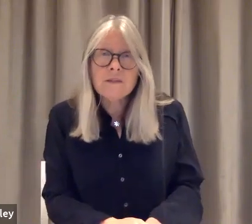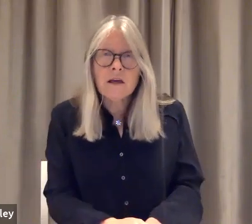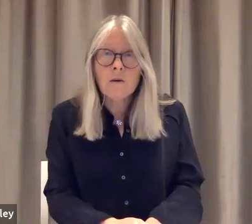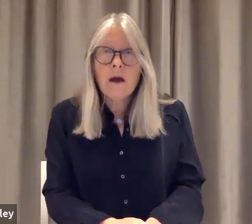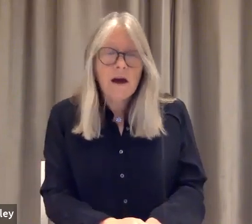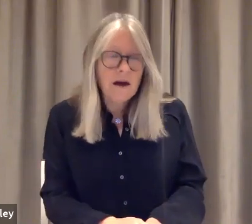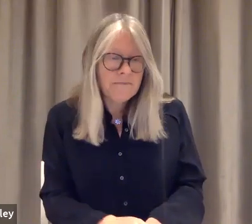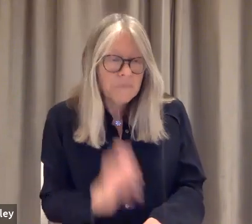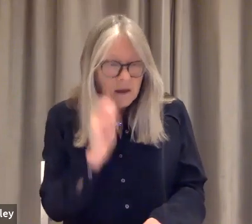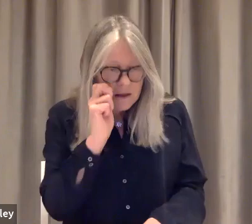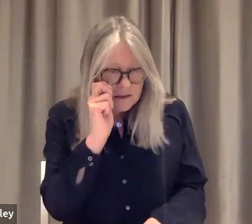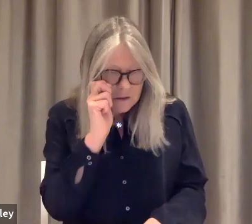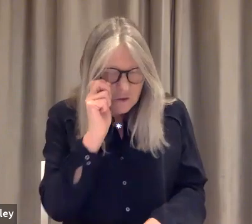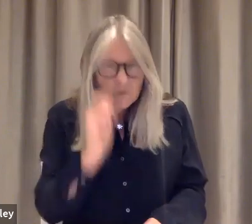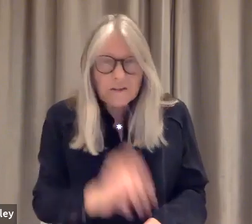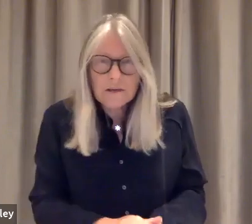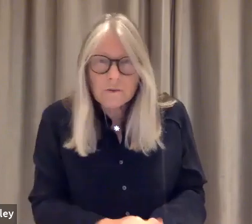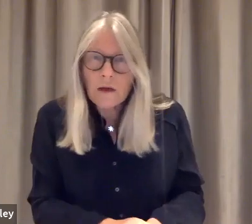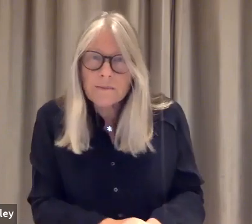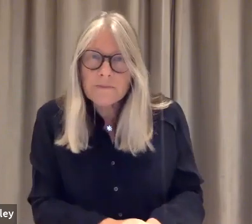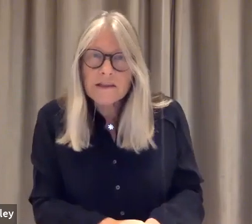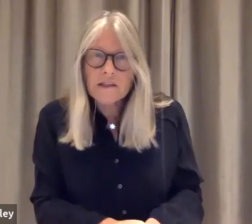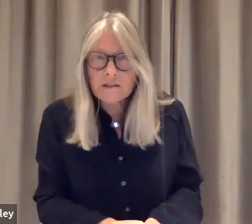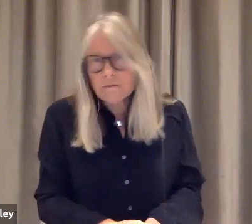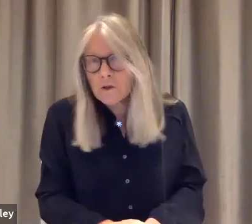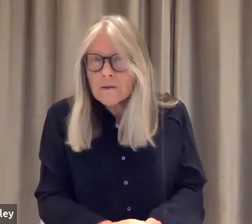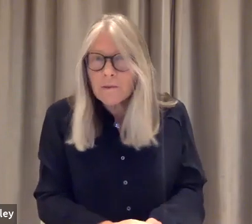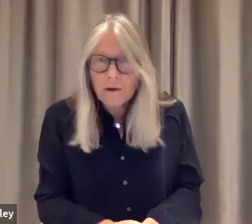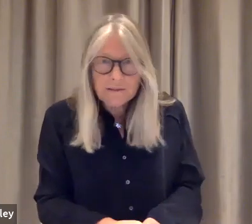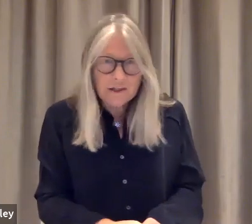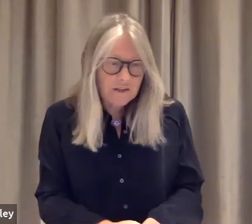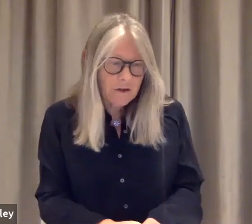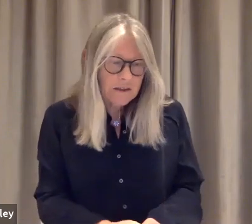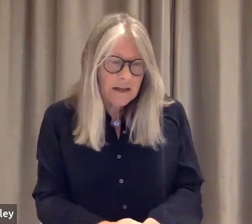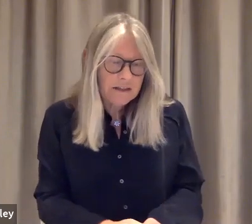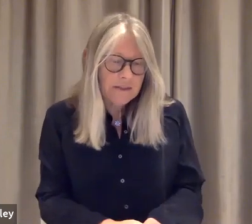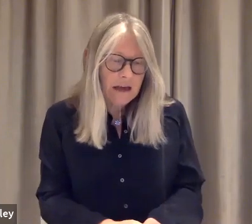So, so children oftentimes will begin to use some approximations of those signs themselves.